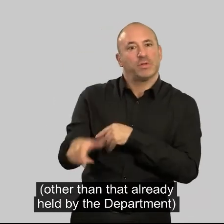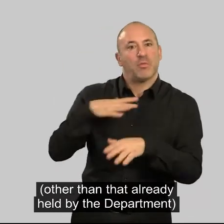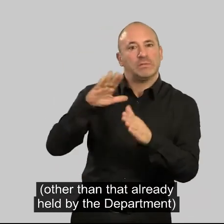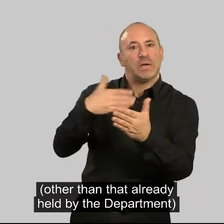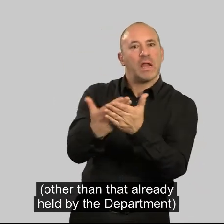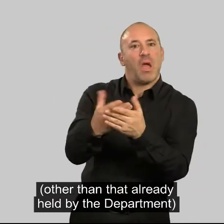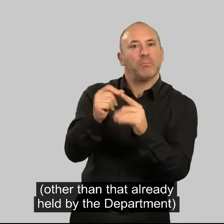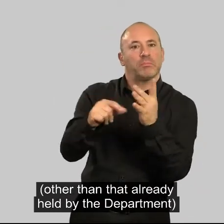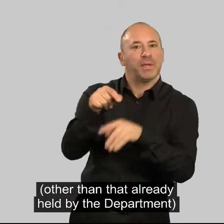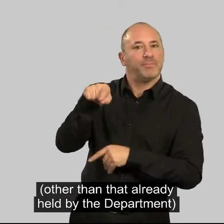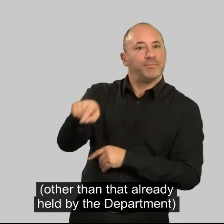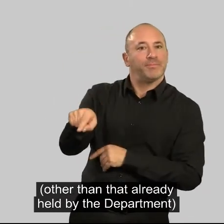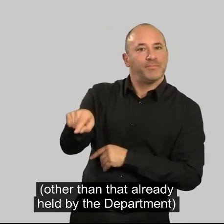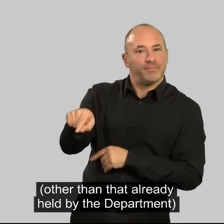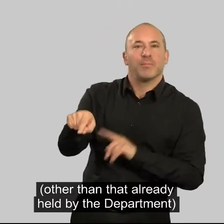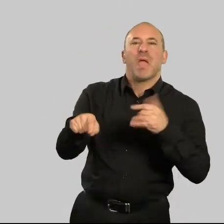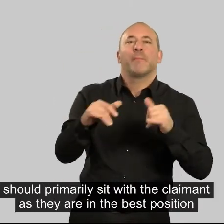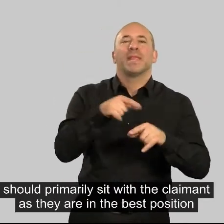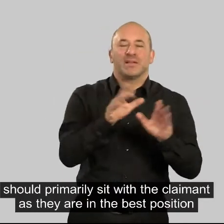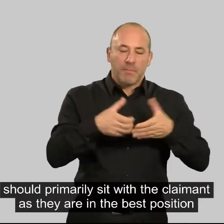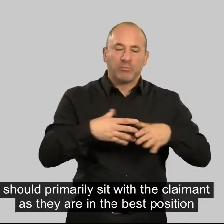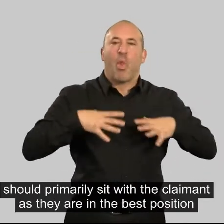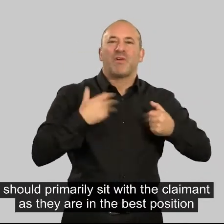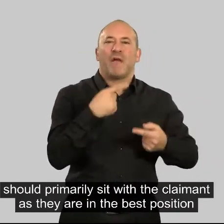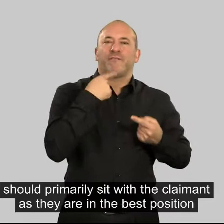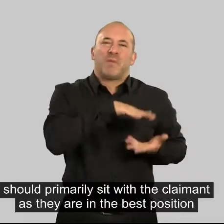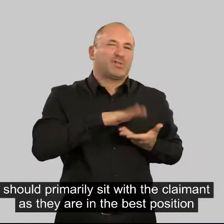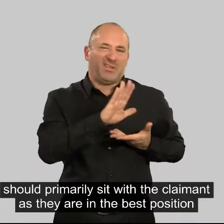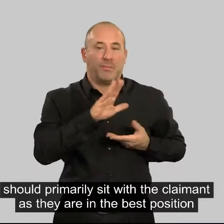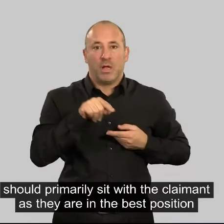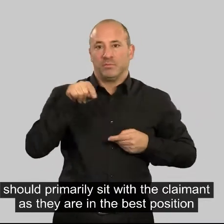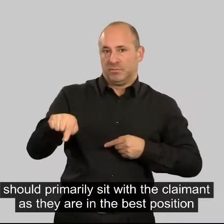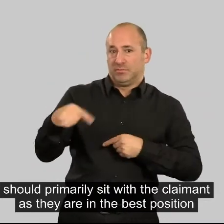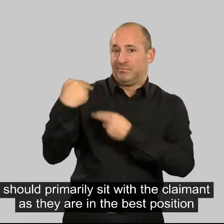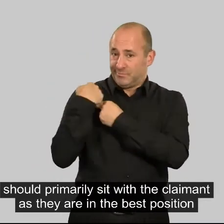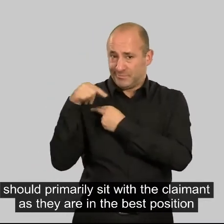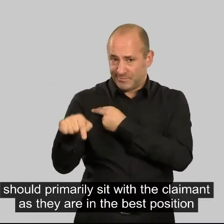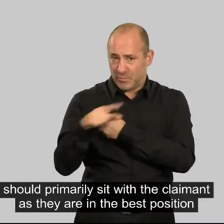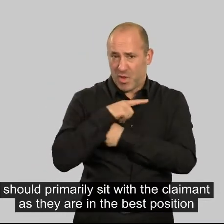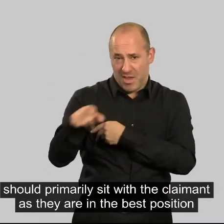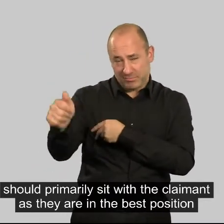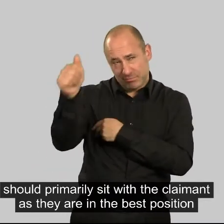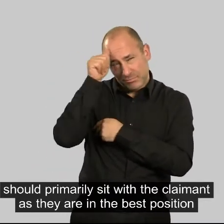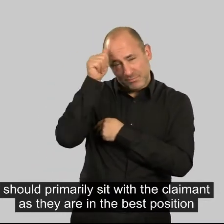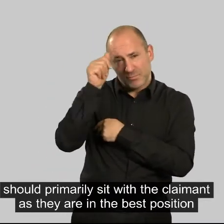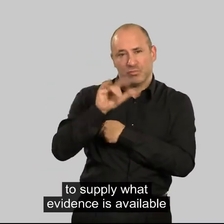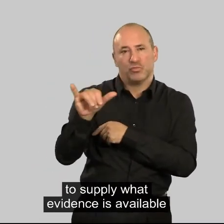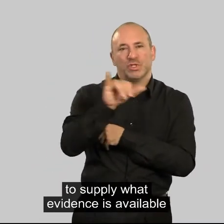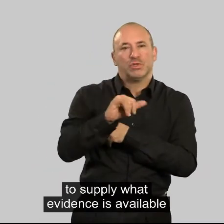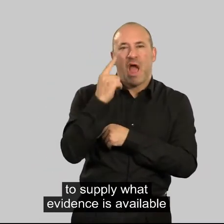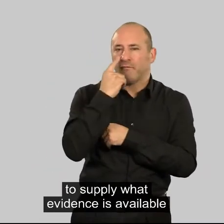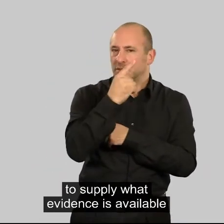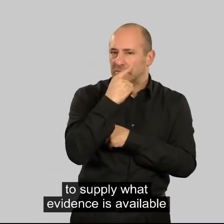department, should primarily sit with the claimant, as they are in the best position to supply what evidence